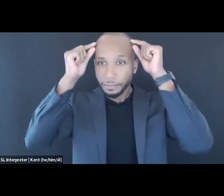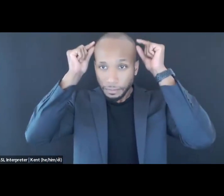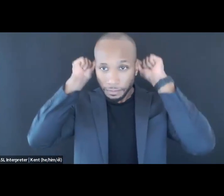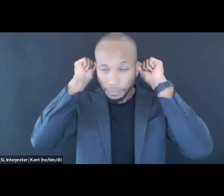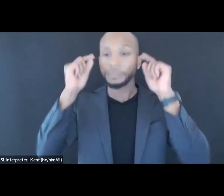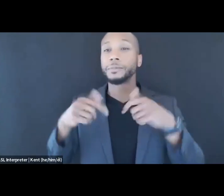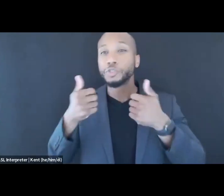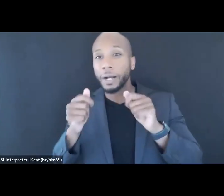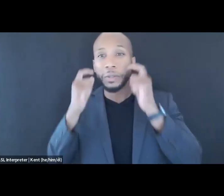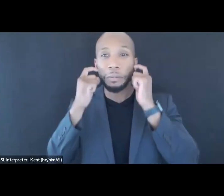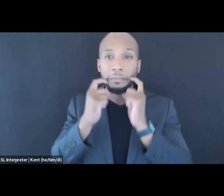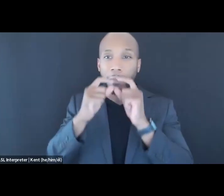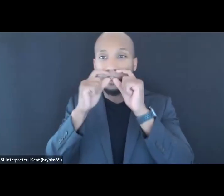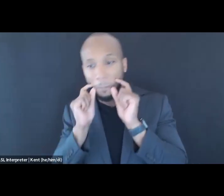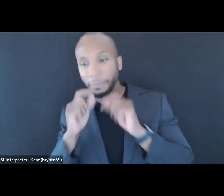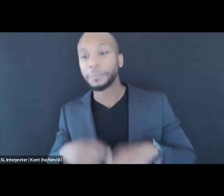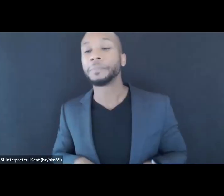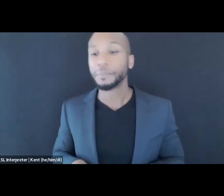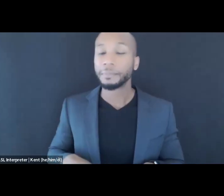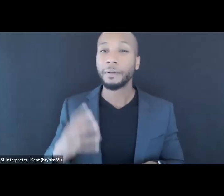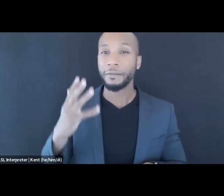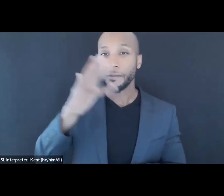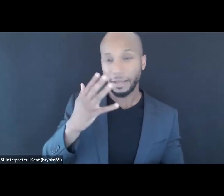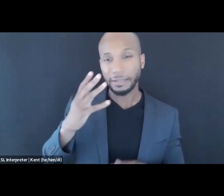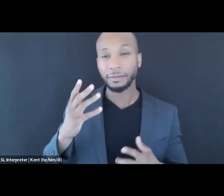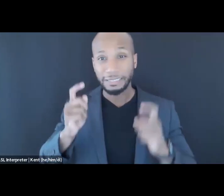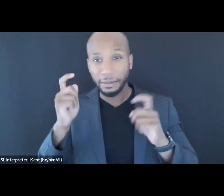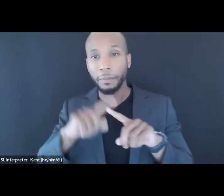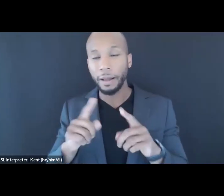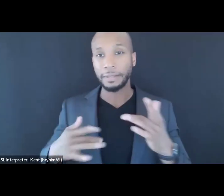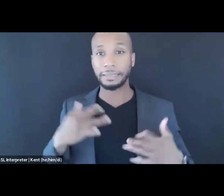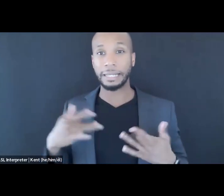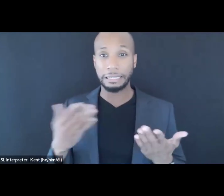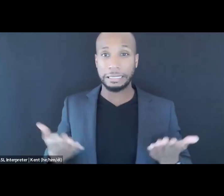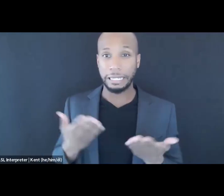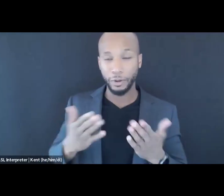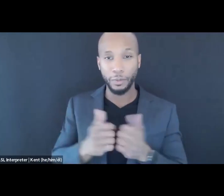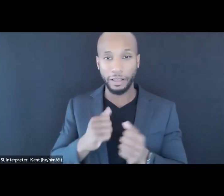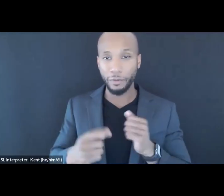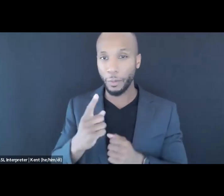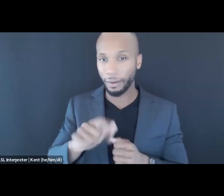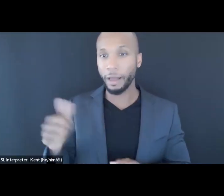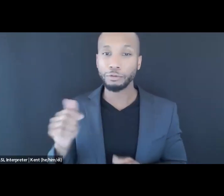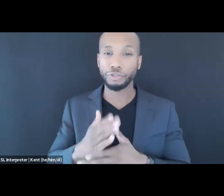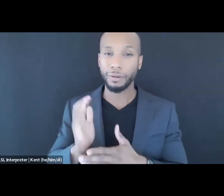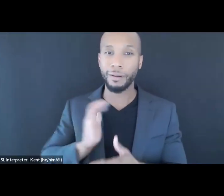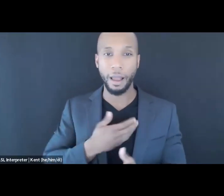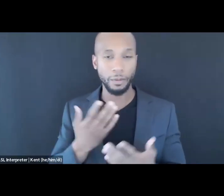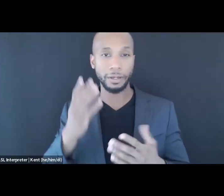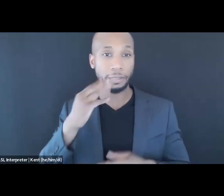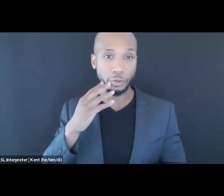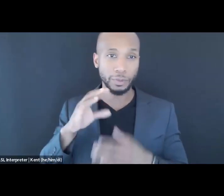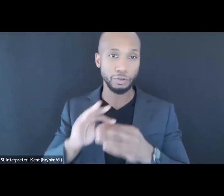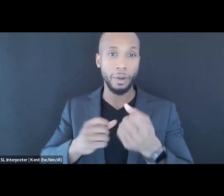growing a beard. My face by default is often expressionless, but I am excited to be here with everyone else today, sharing our experience in advocacy